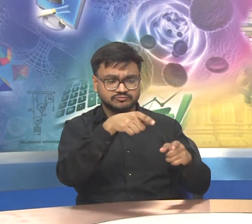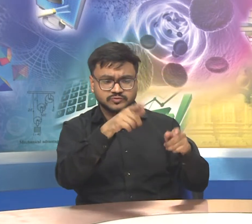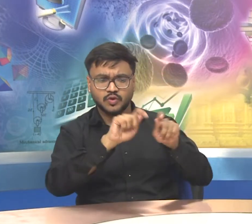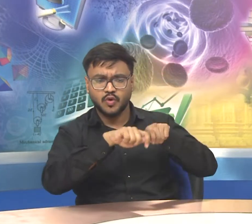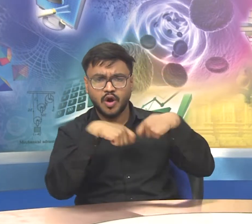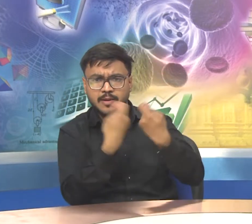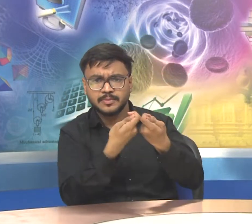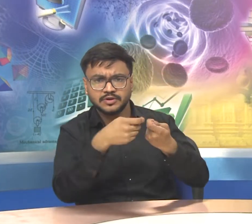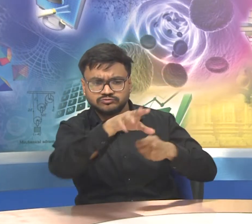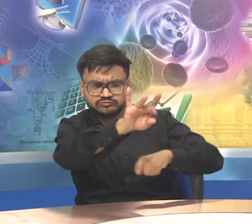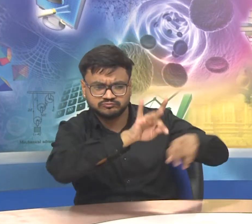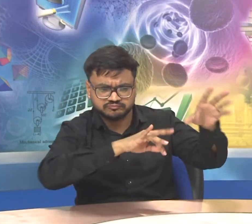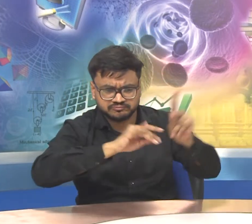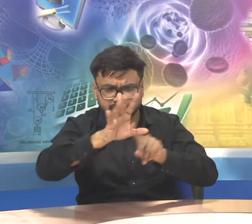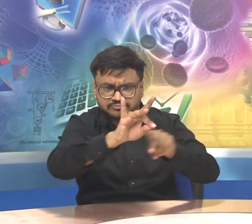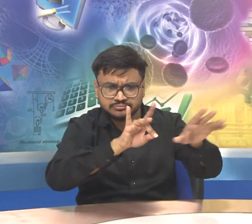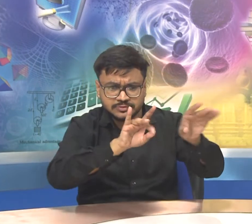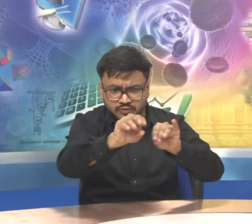judges called